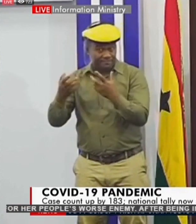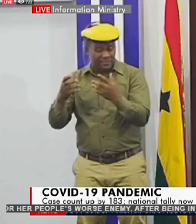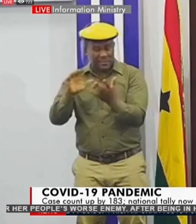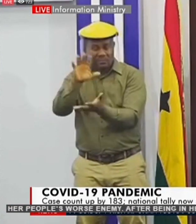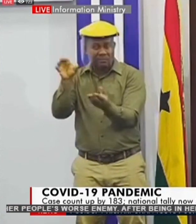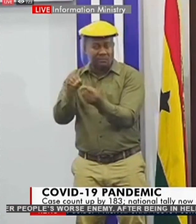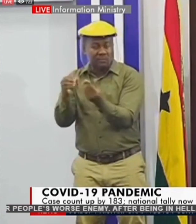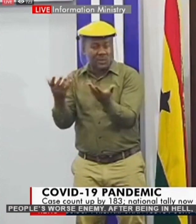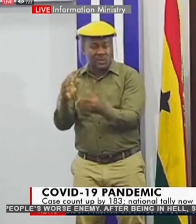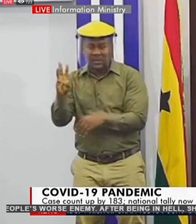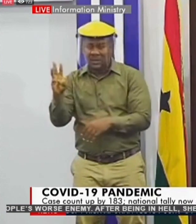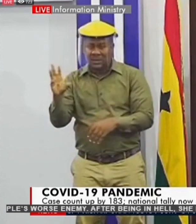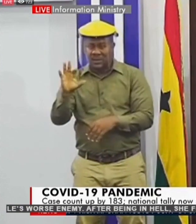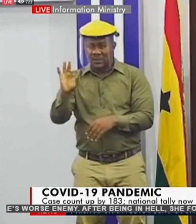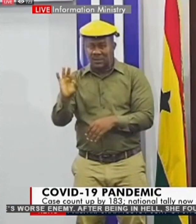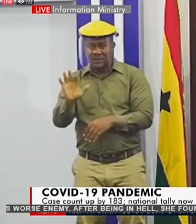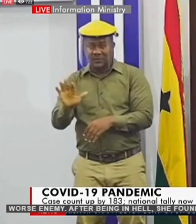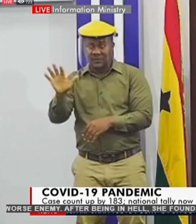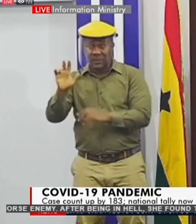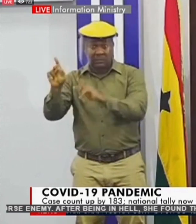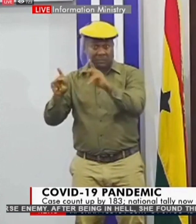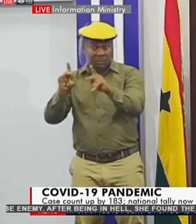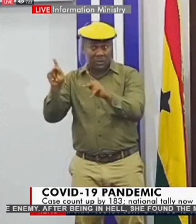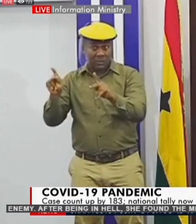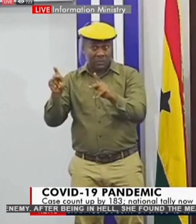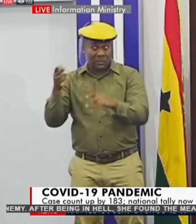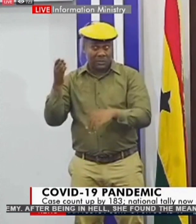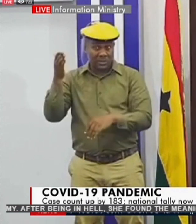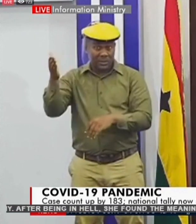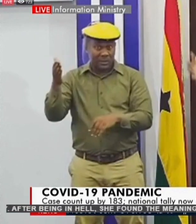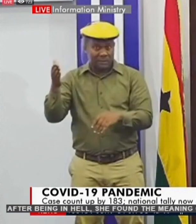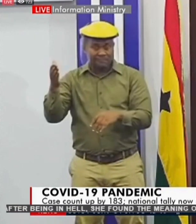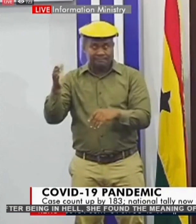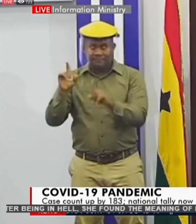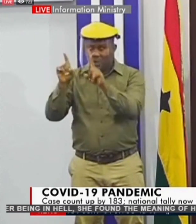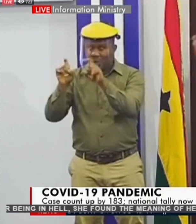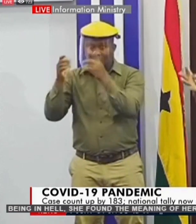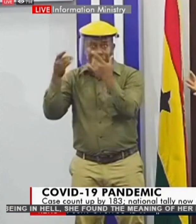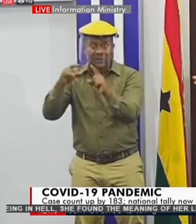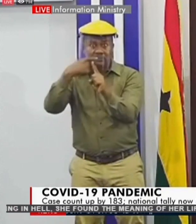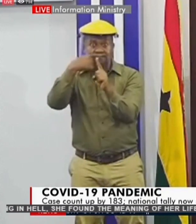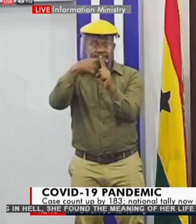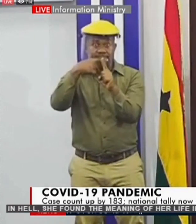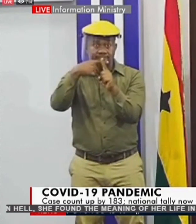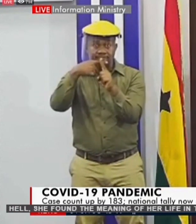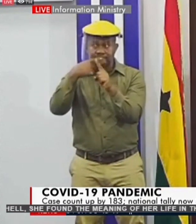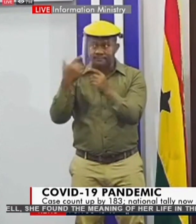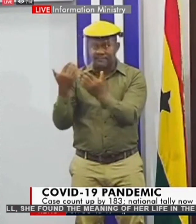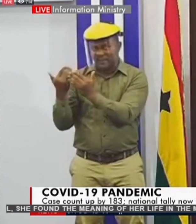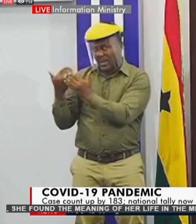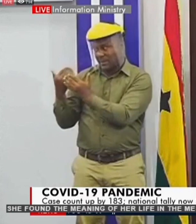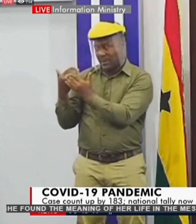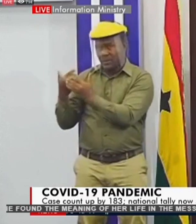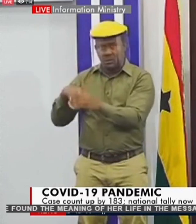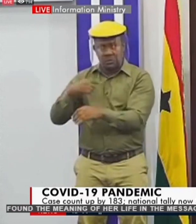about 695 persons tested positive at the end of the day. Initially, we